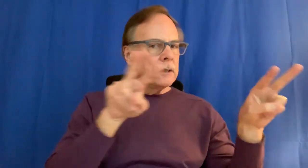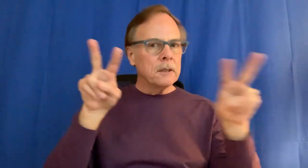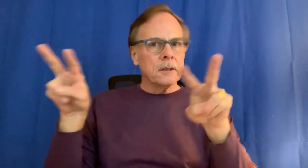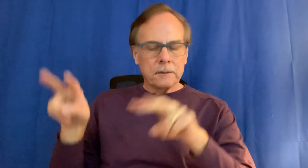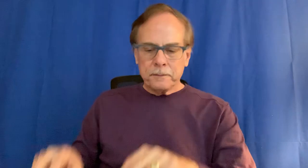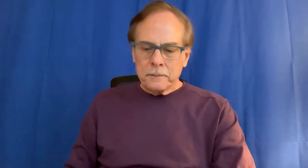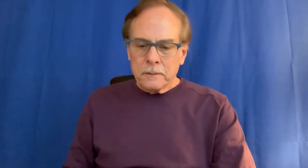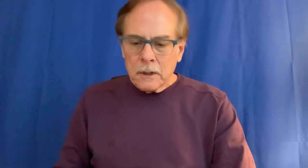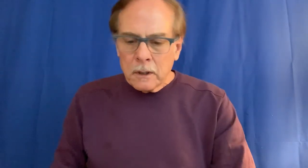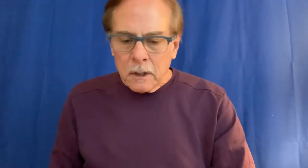Sightseeing.